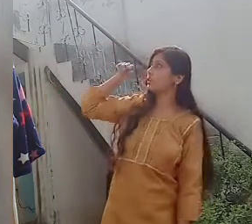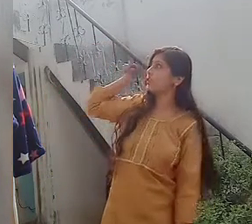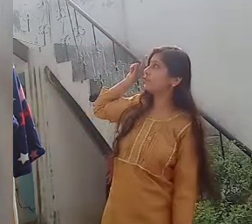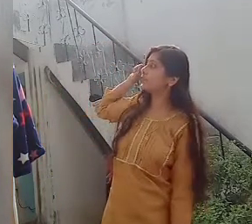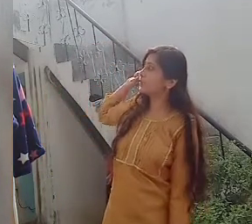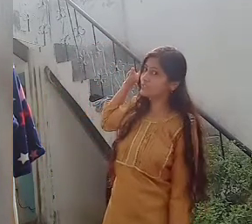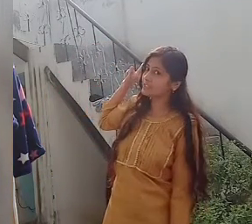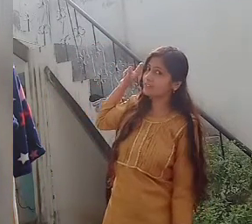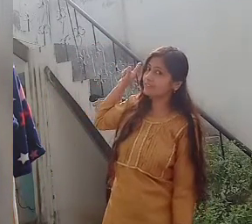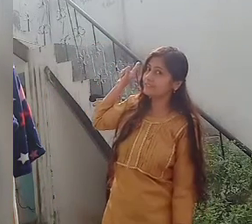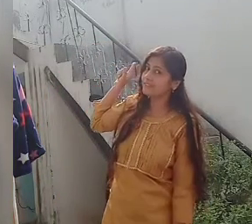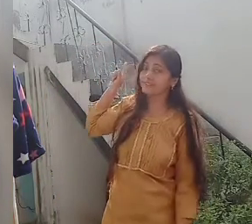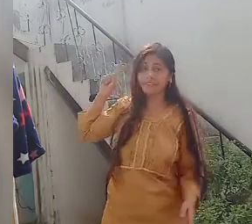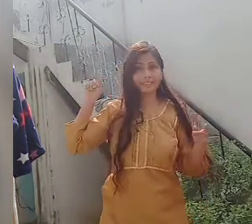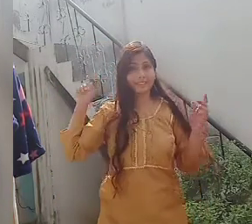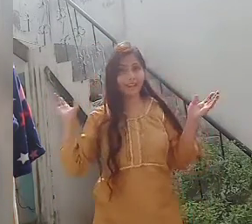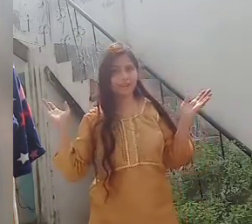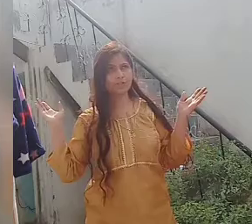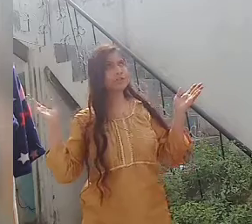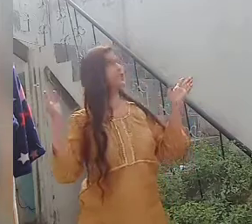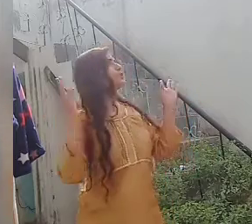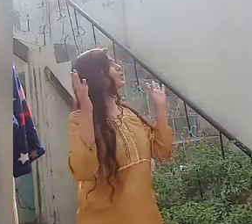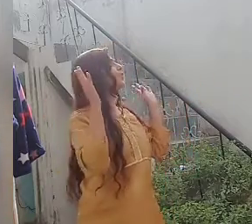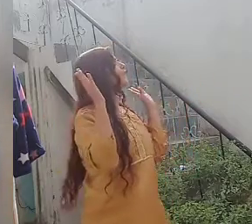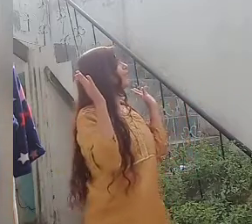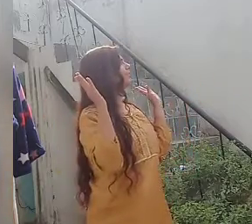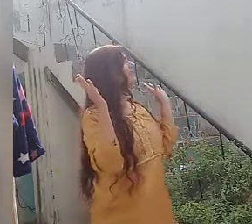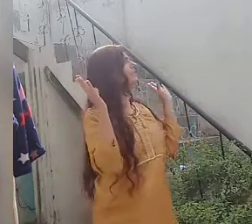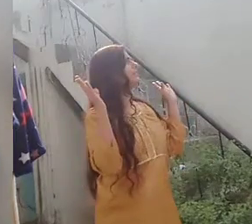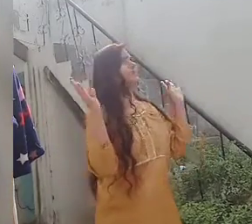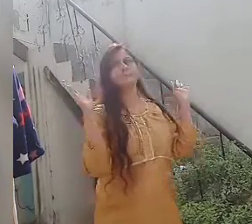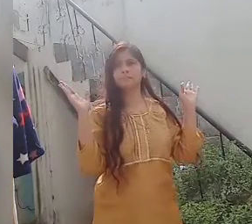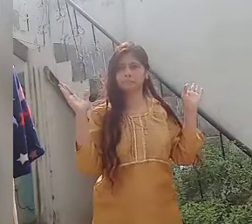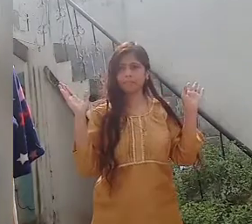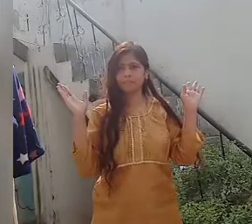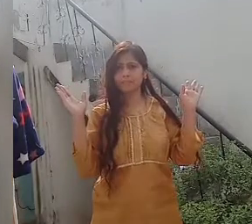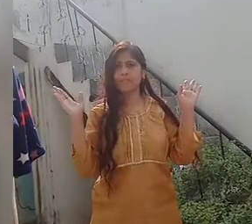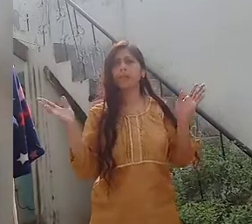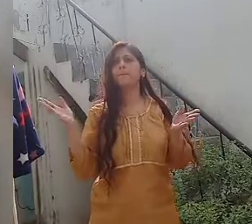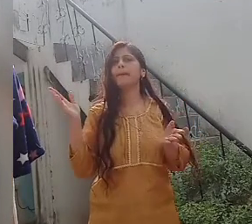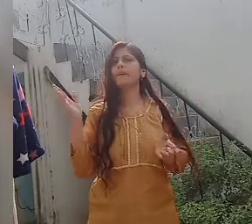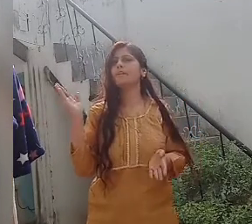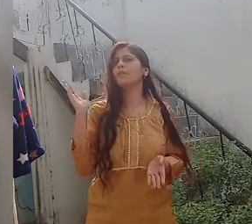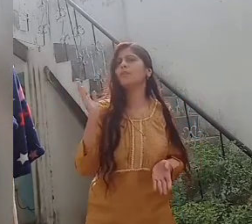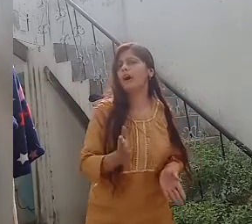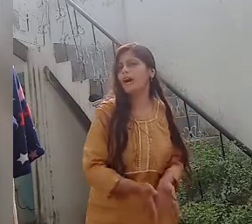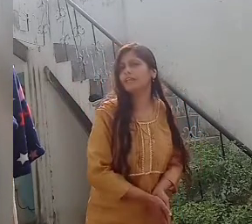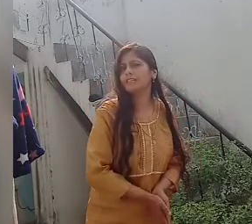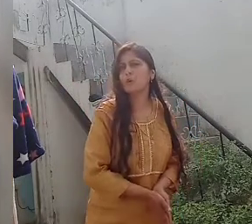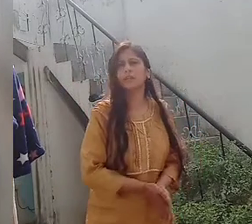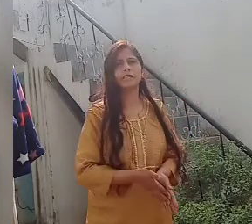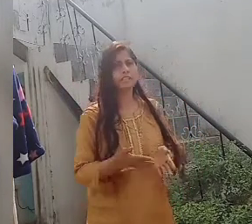to clothes. Yeah. Changing of weather. Yeah. Melting of ice on